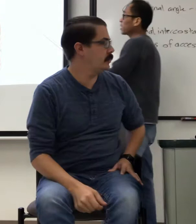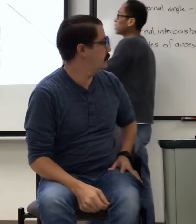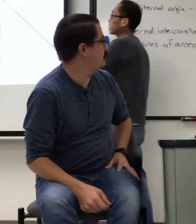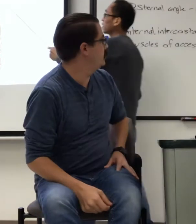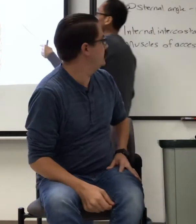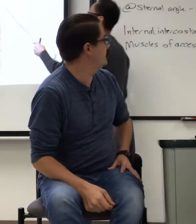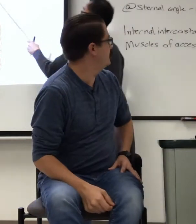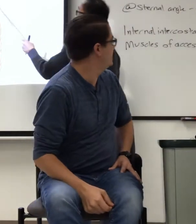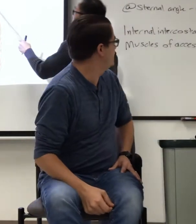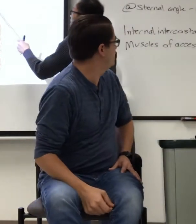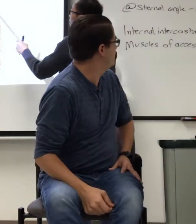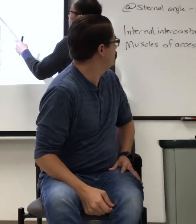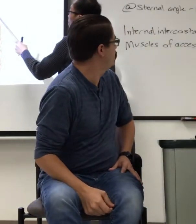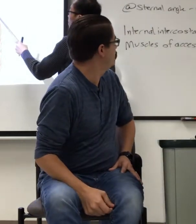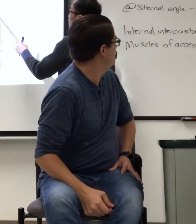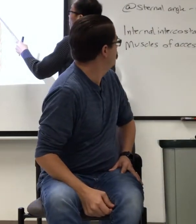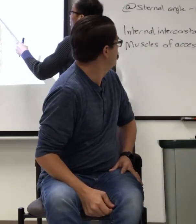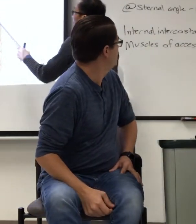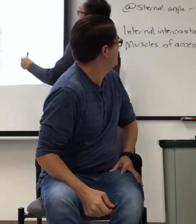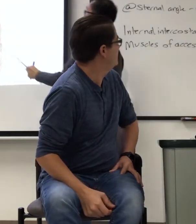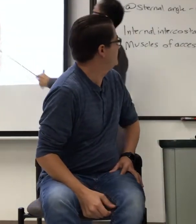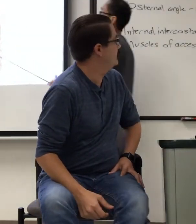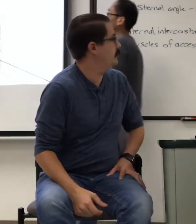little bit.